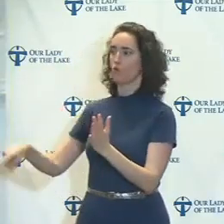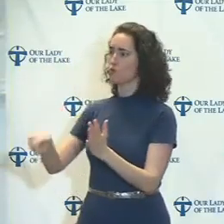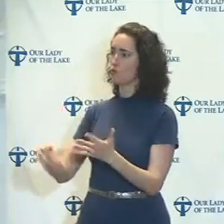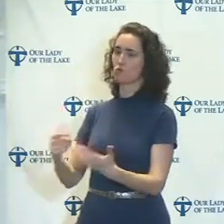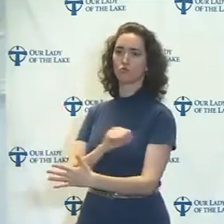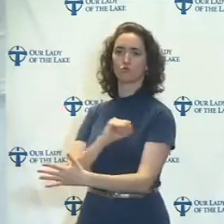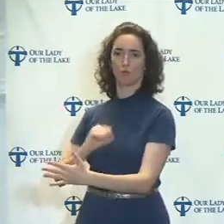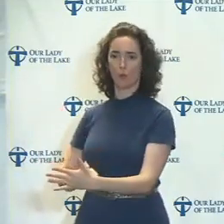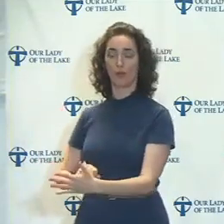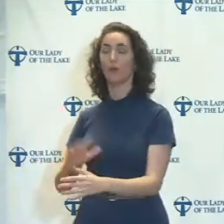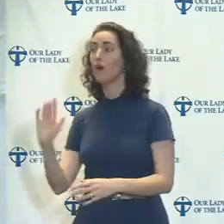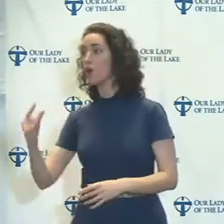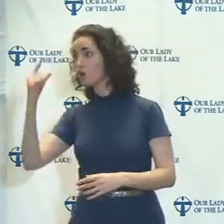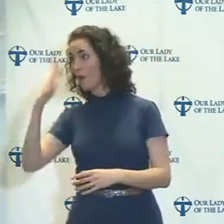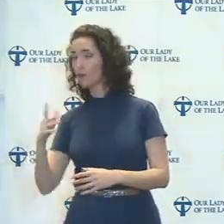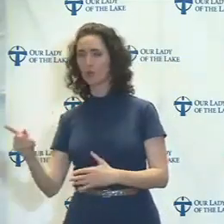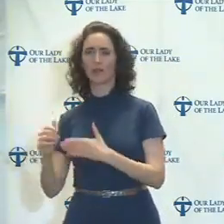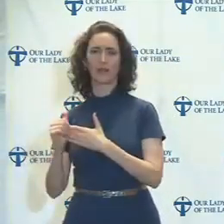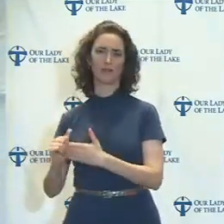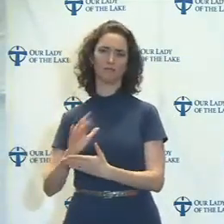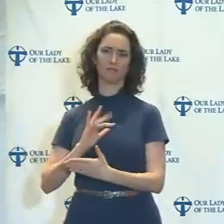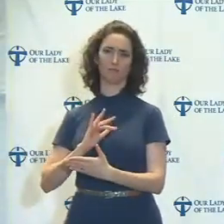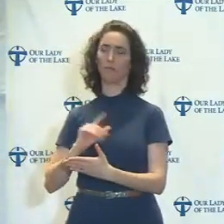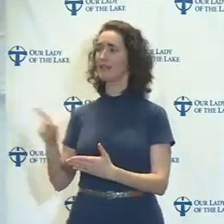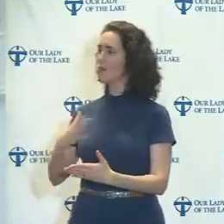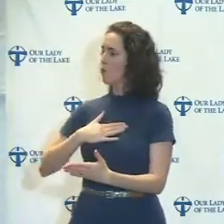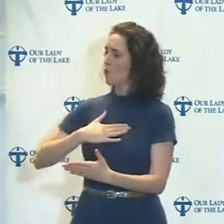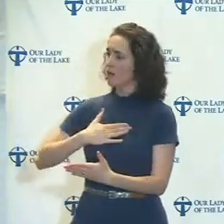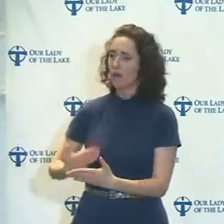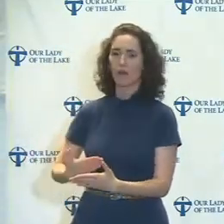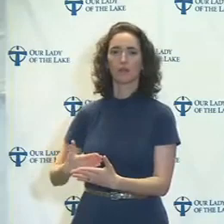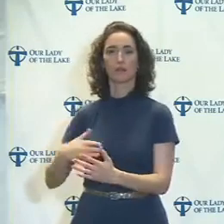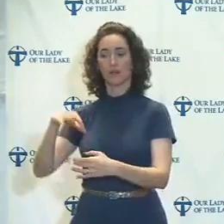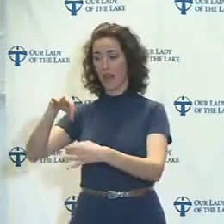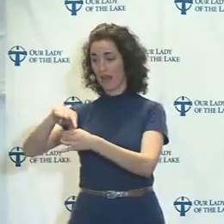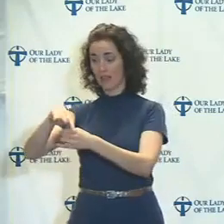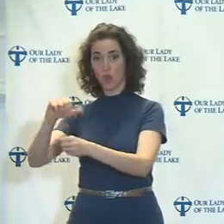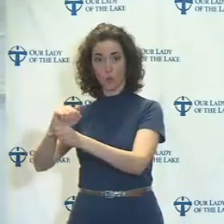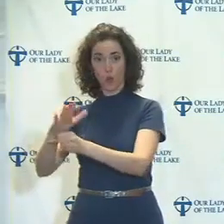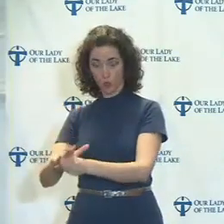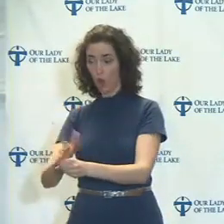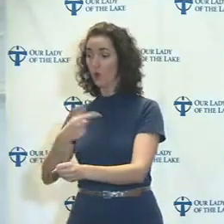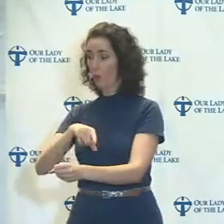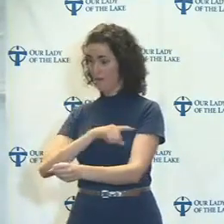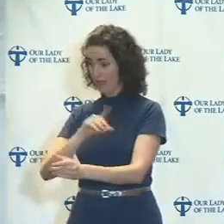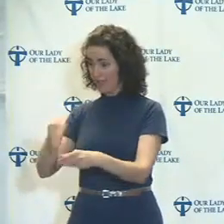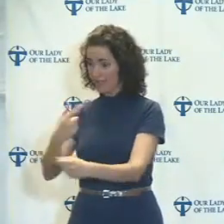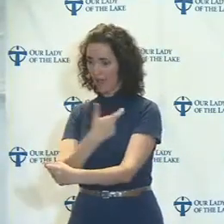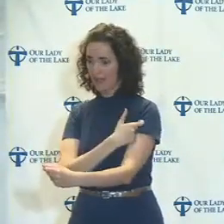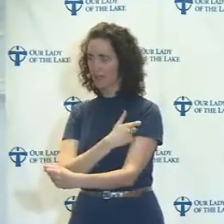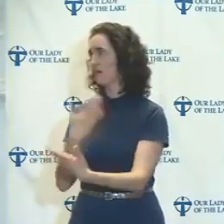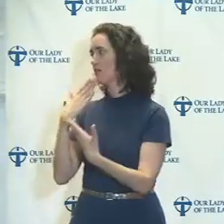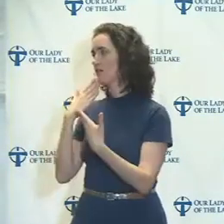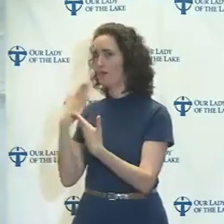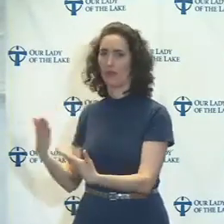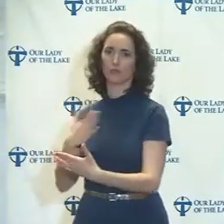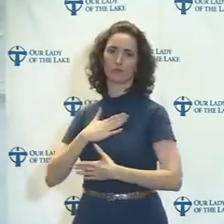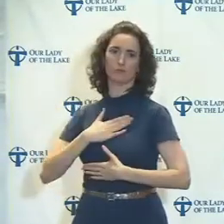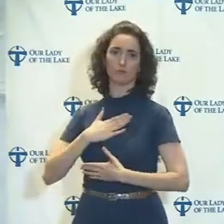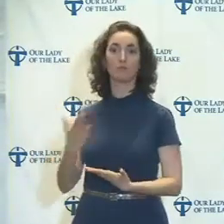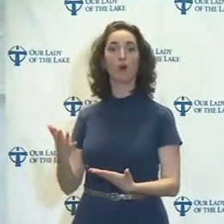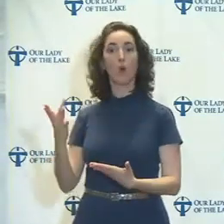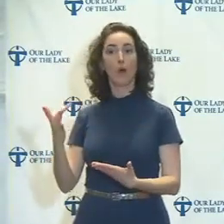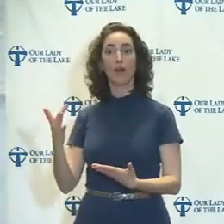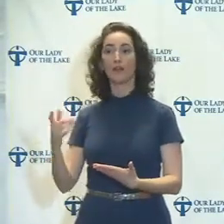time. I greatly appreciate his willingness to make election workers eligible for the vaccine. Because of